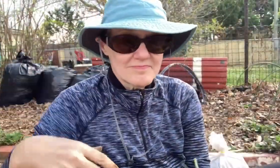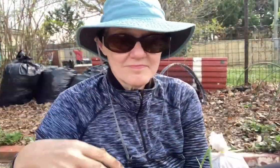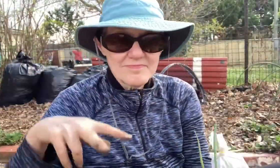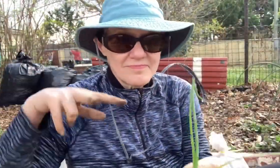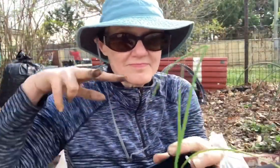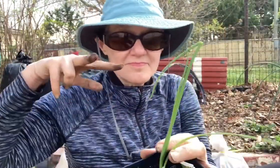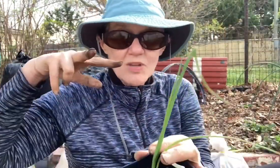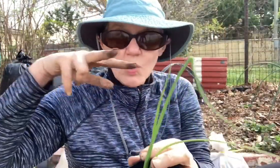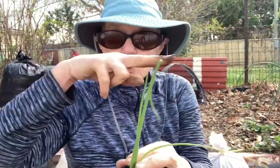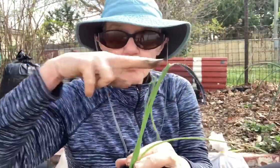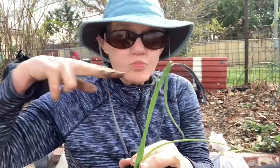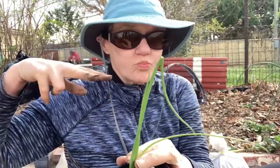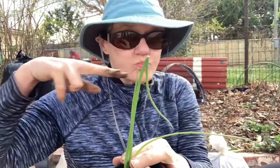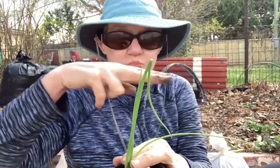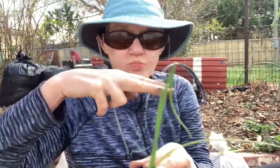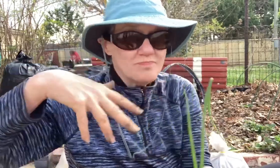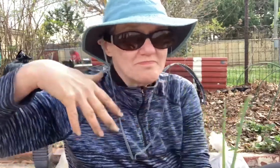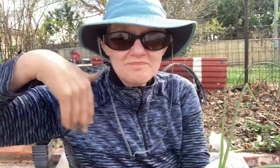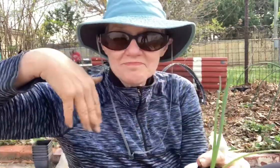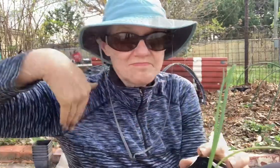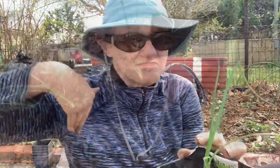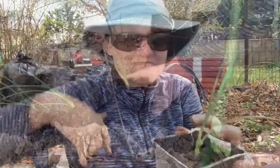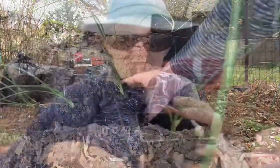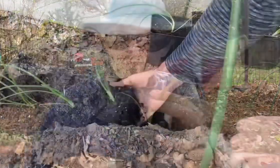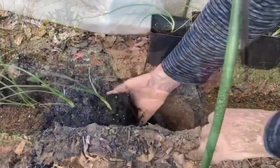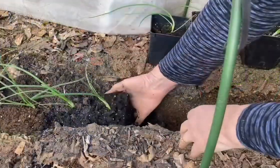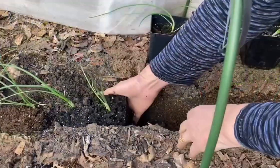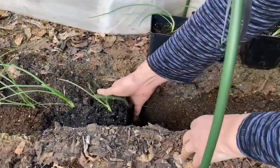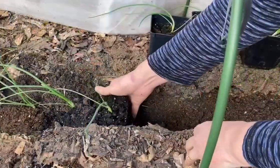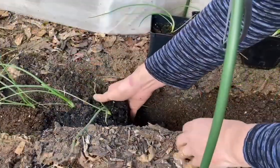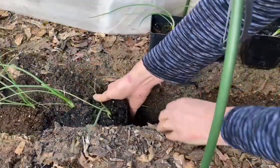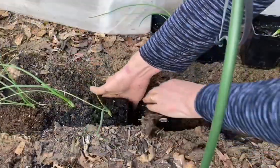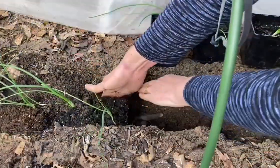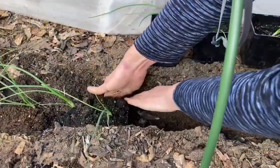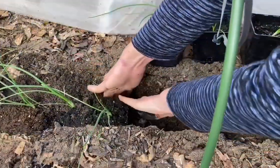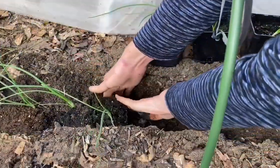Now, if you notice, I haven't trimmed the tops.